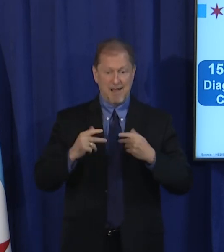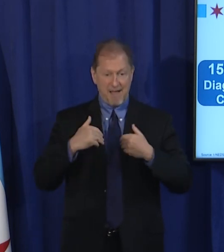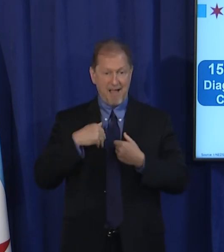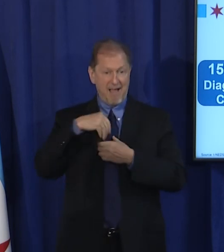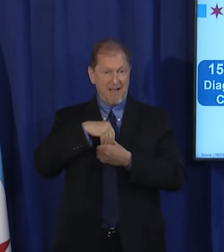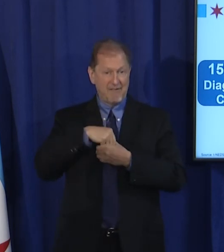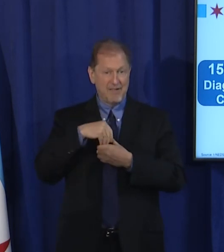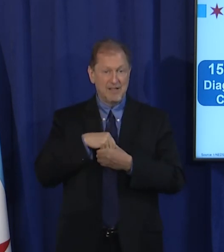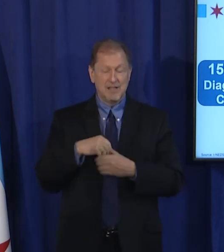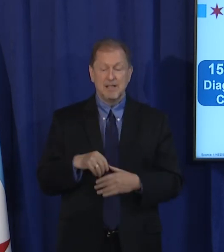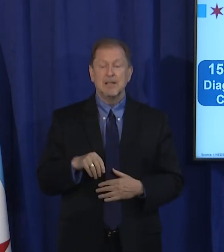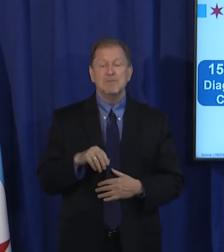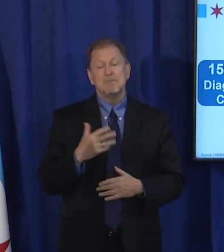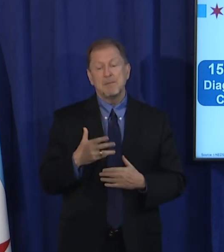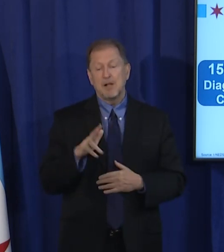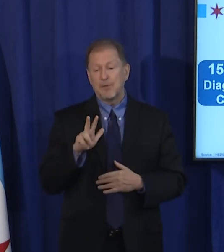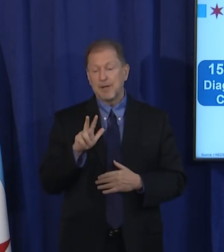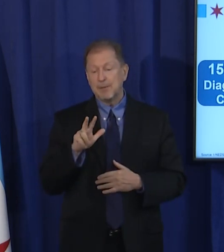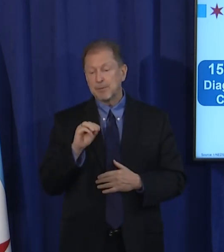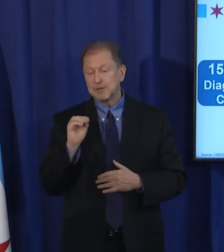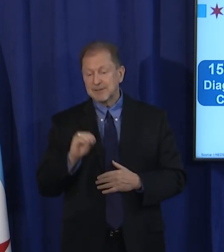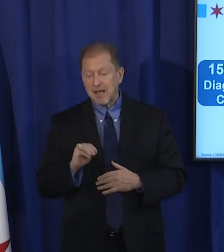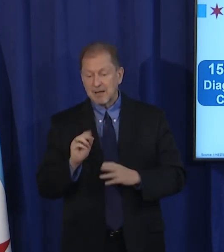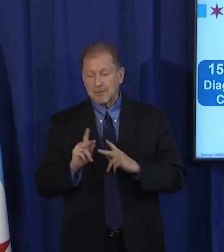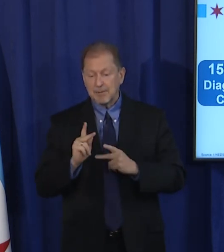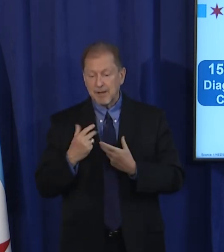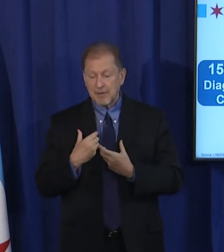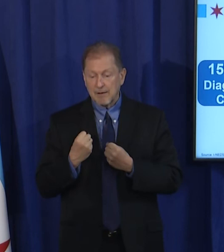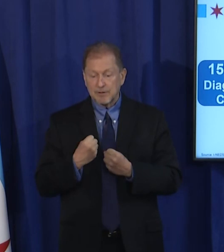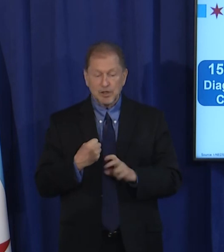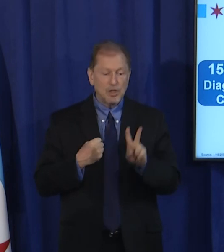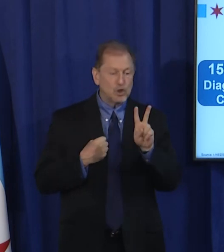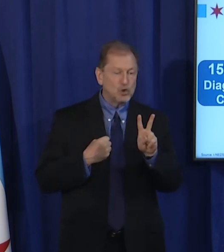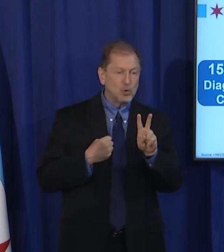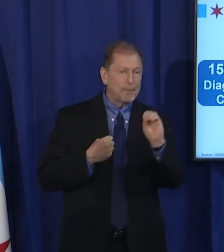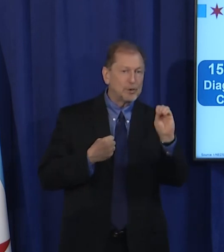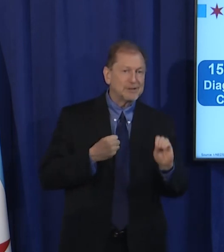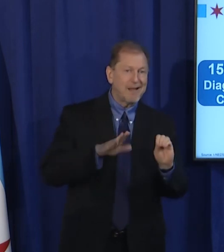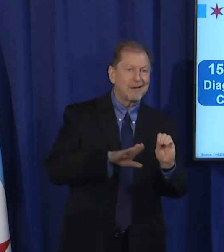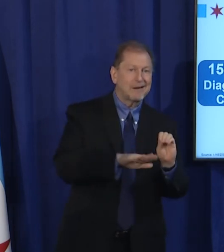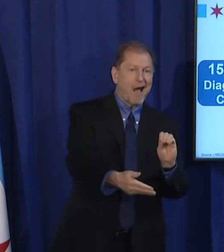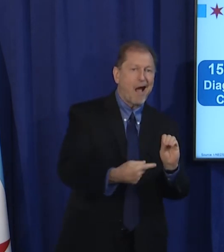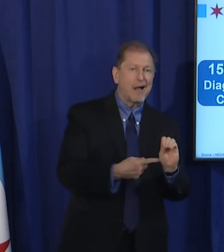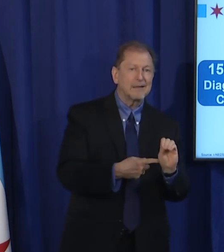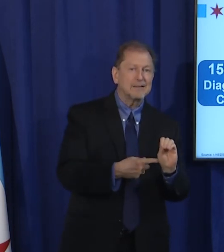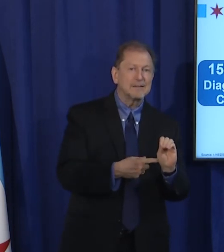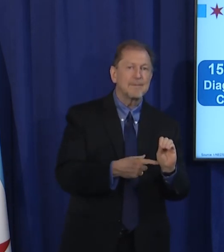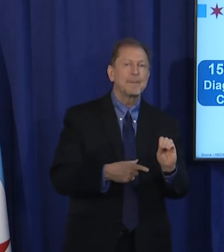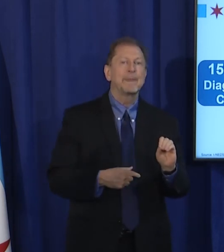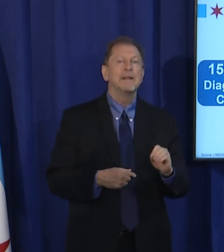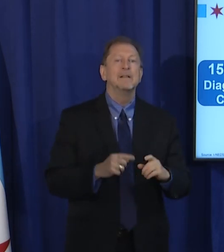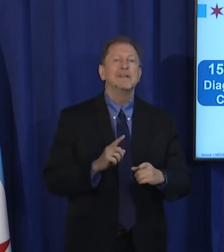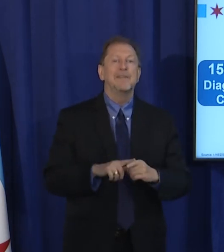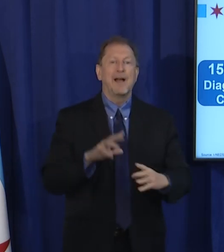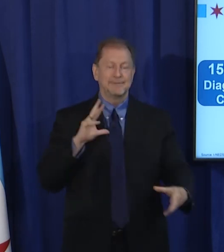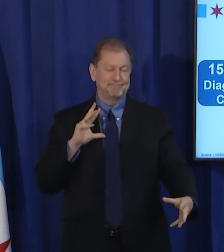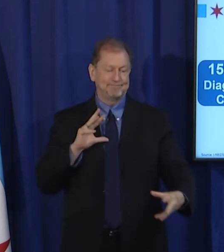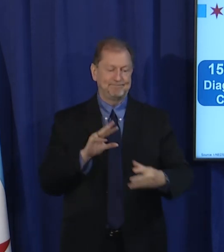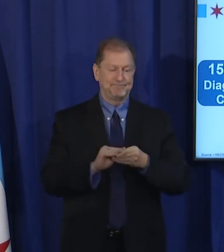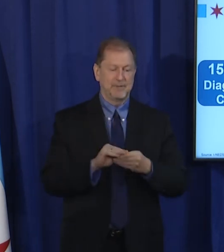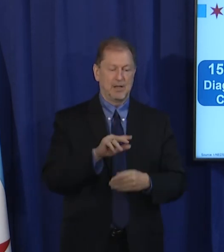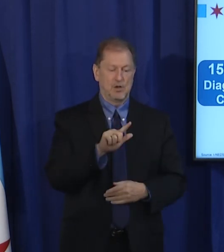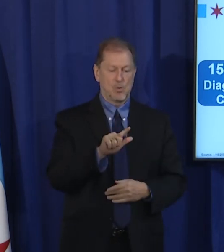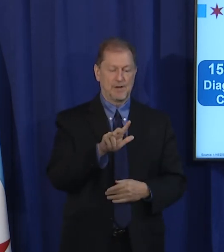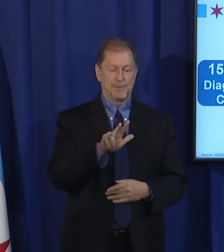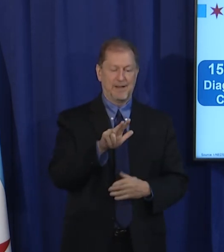83% of those people have recovered. More than 2% of those people have died. But if we take our almost 23,000 people